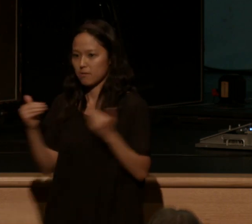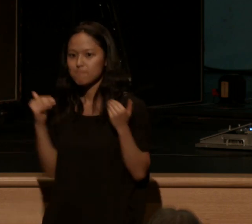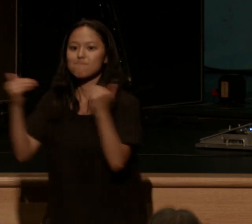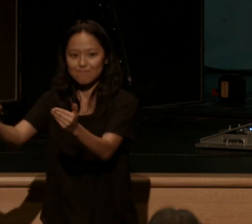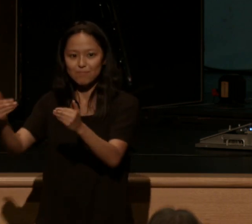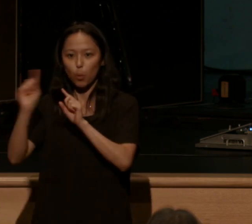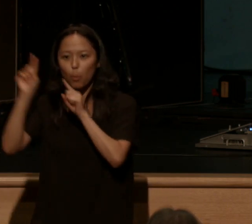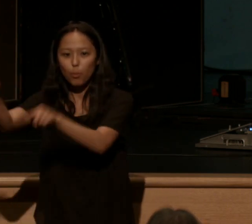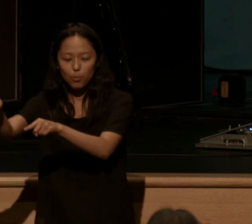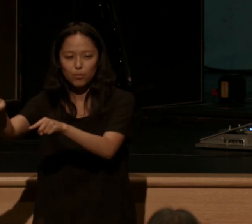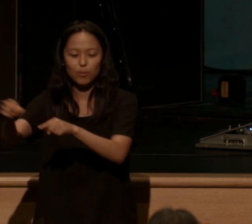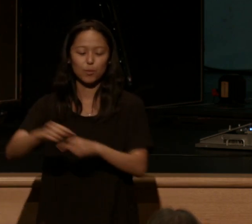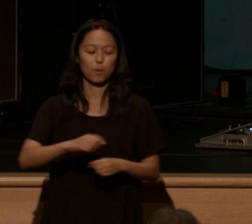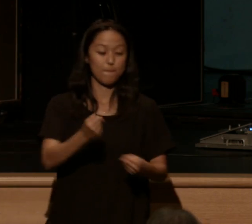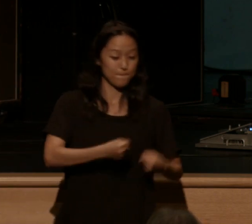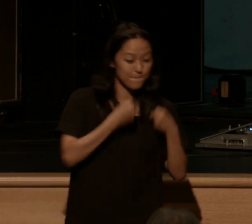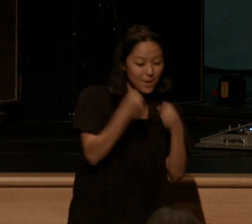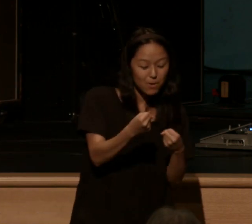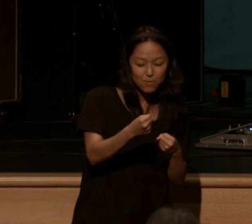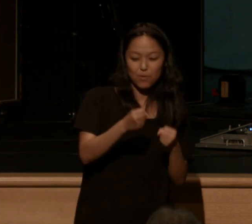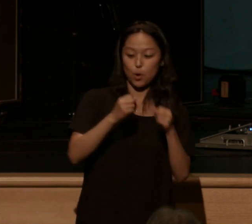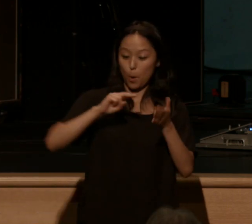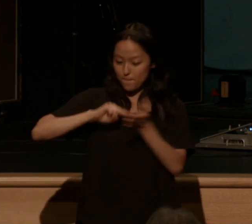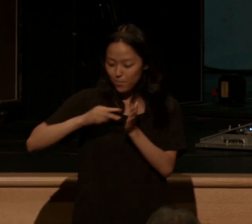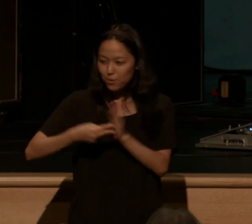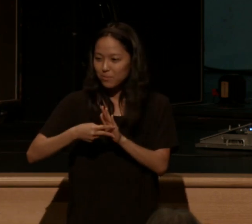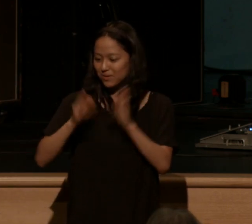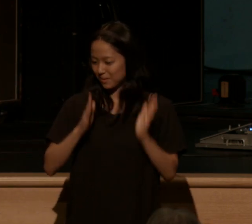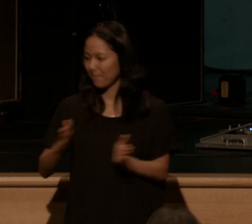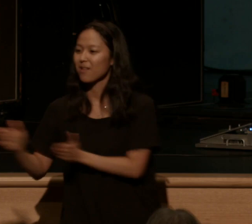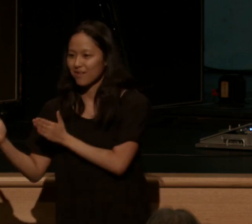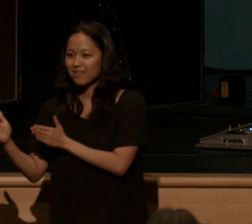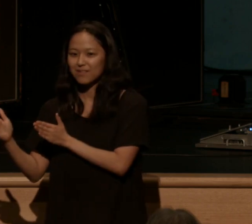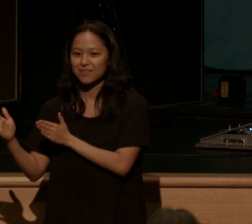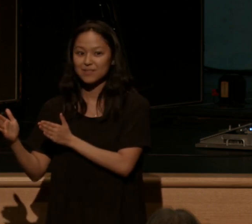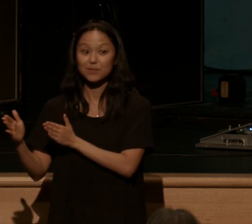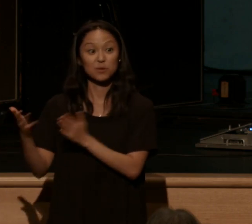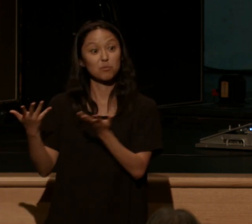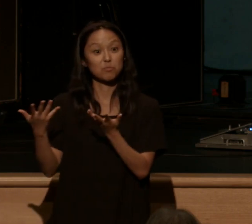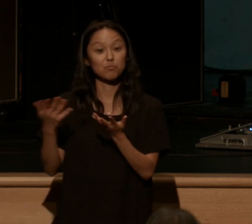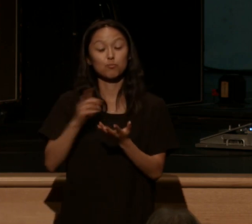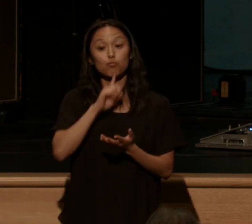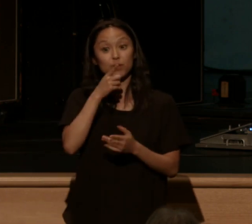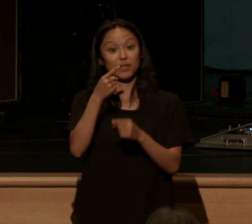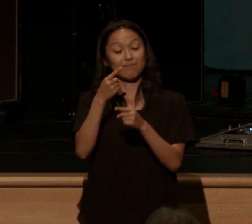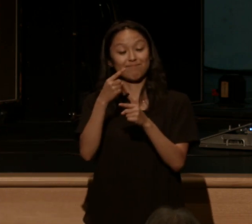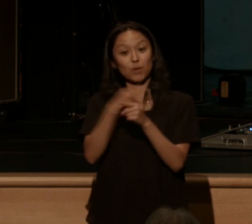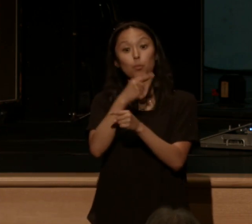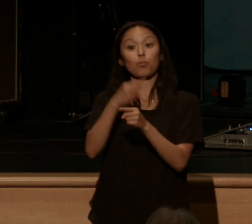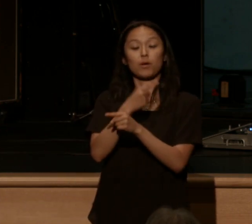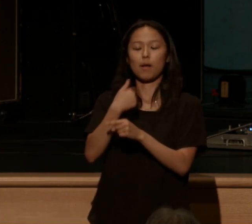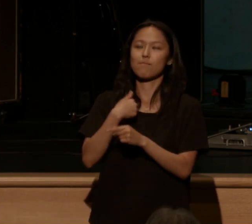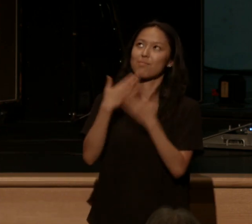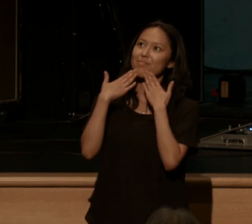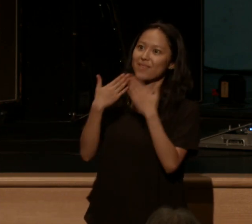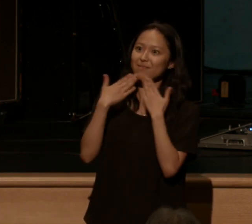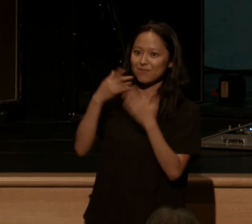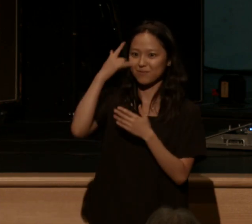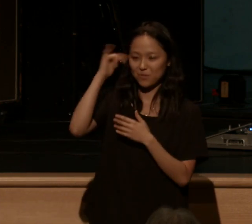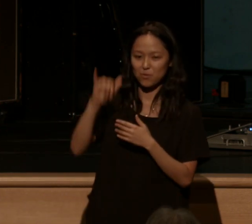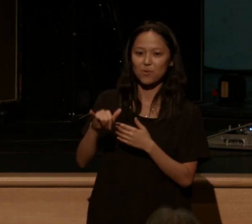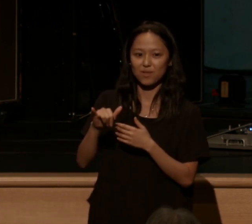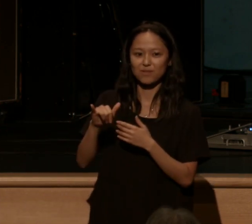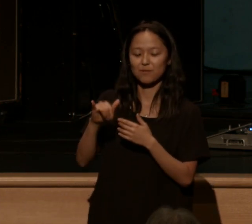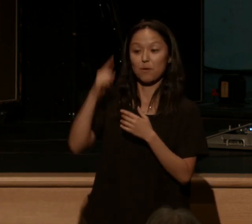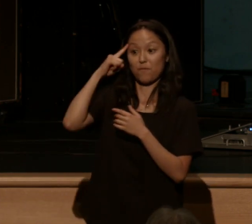his power and my purpose and our plan. So how fitting it is today. I'm so thankful for God's timing today. He's